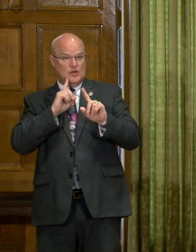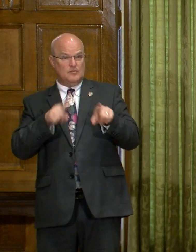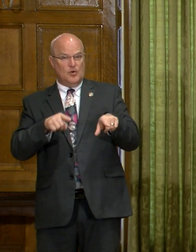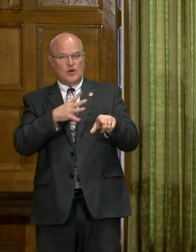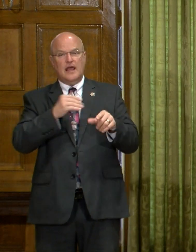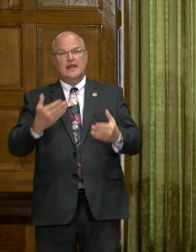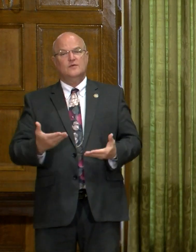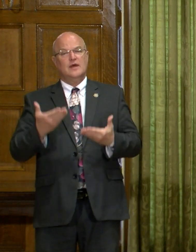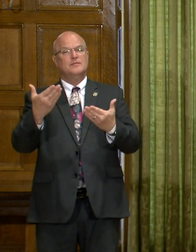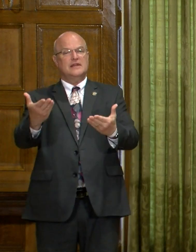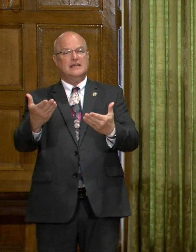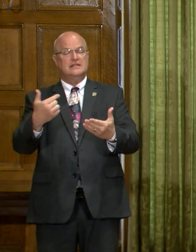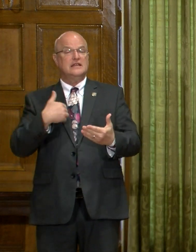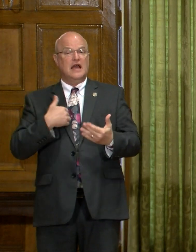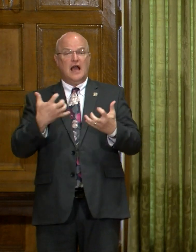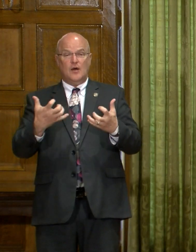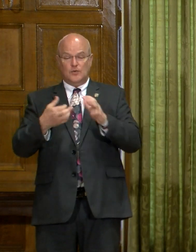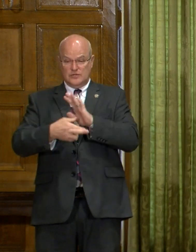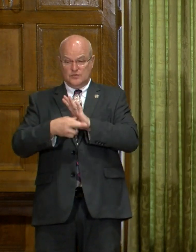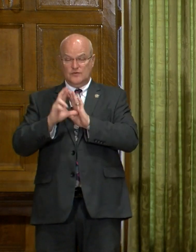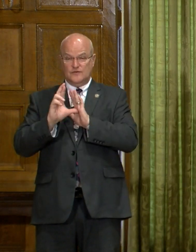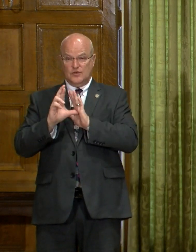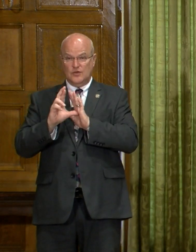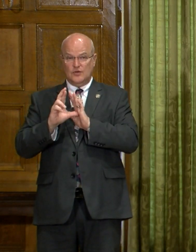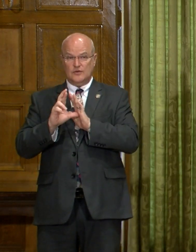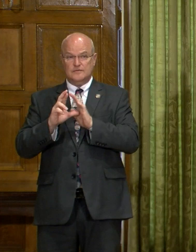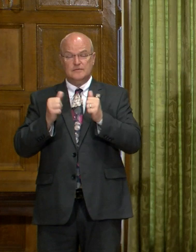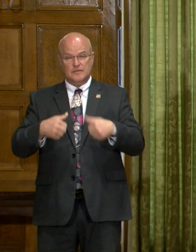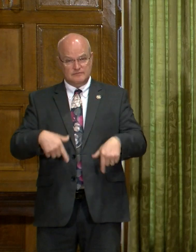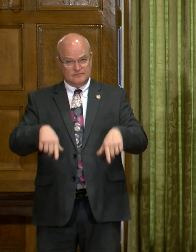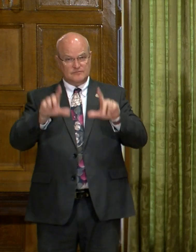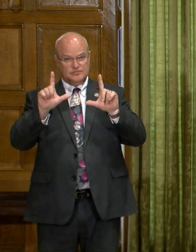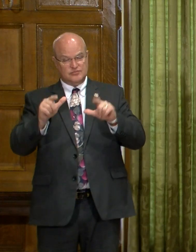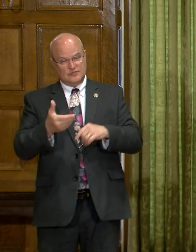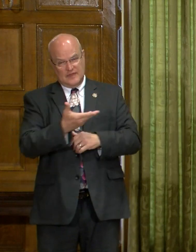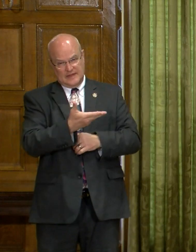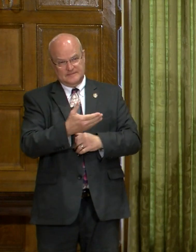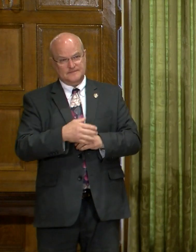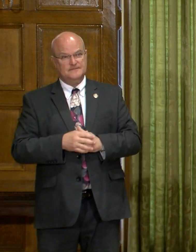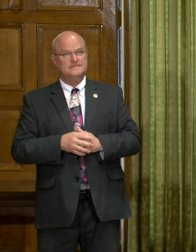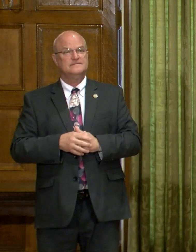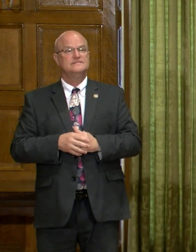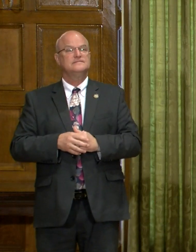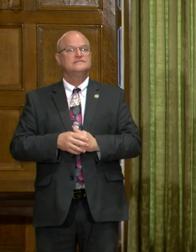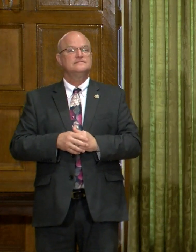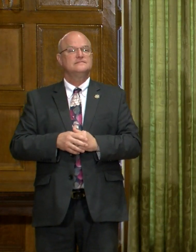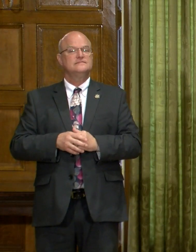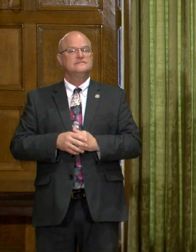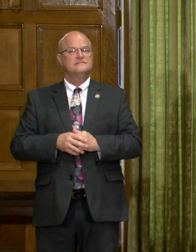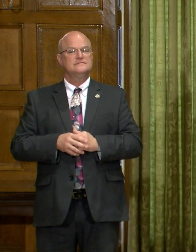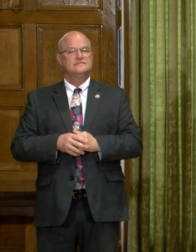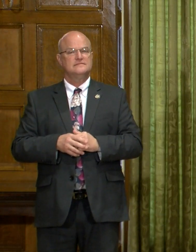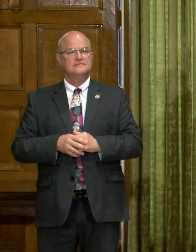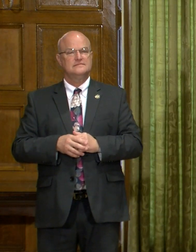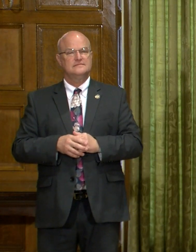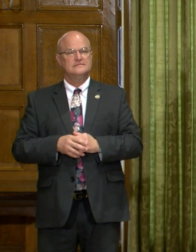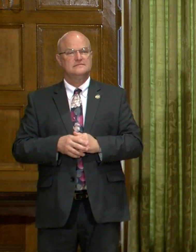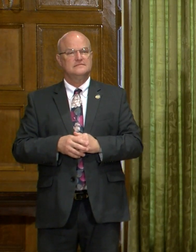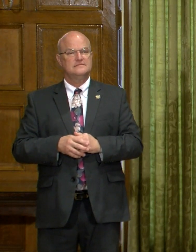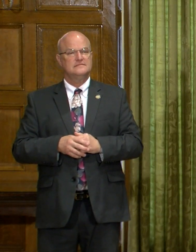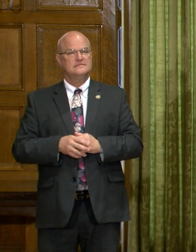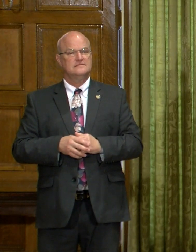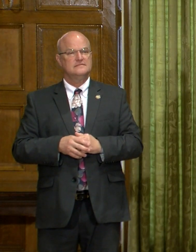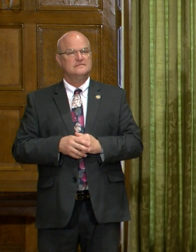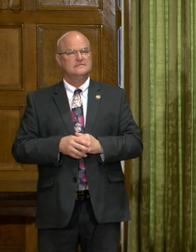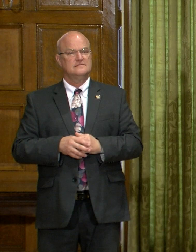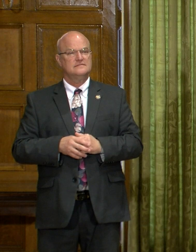and recommendations that I wanted to review. And if we could go ahead and put up the next.